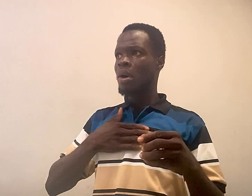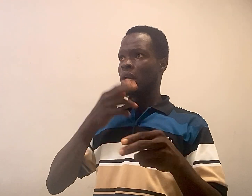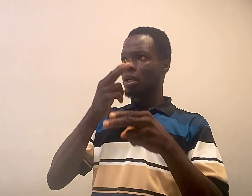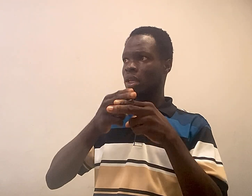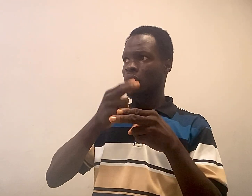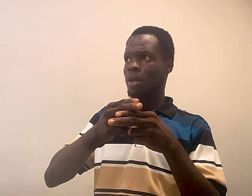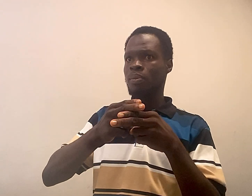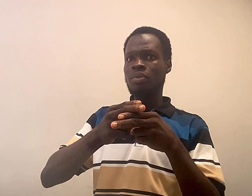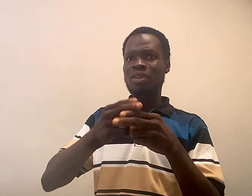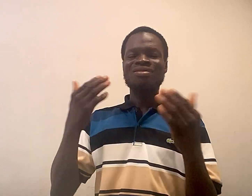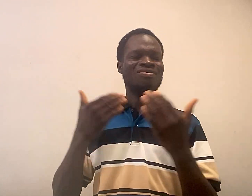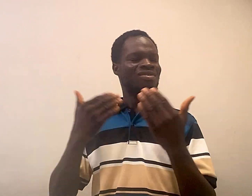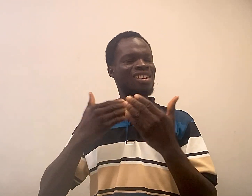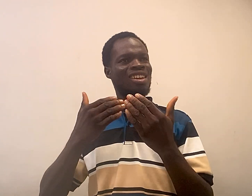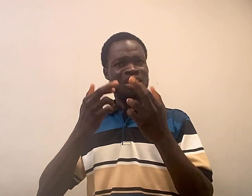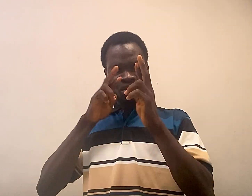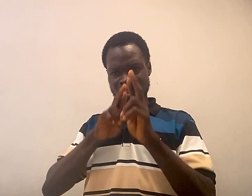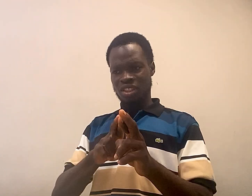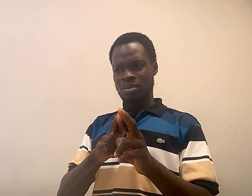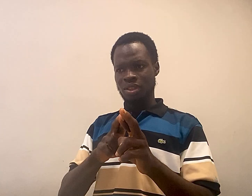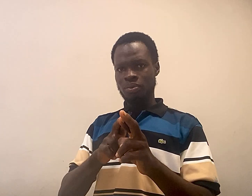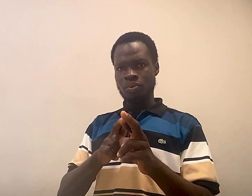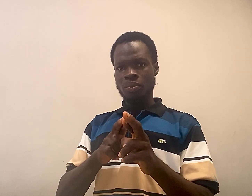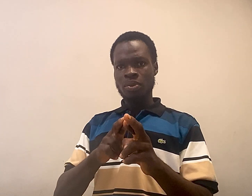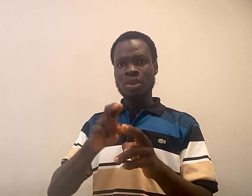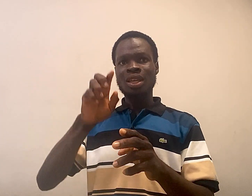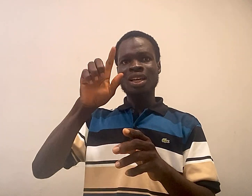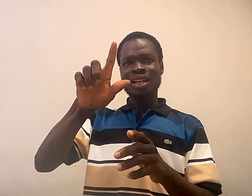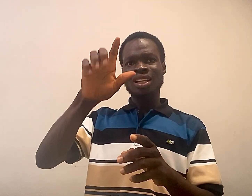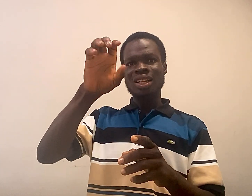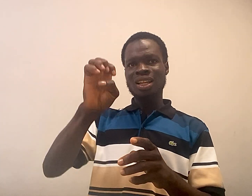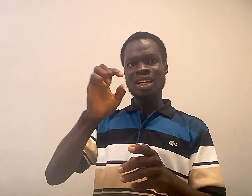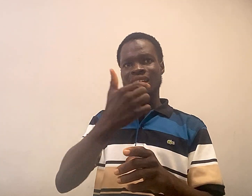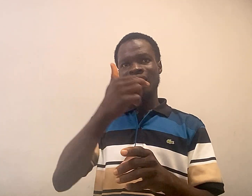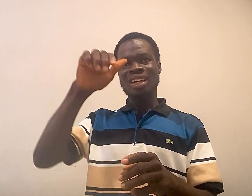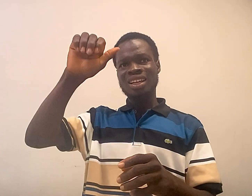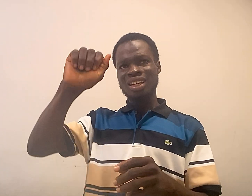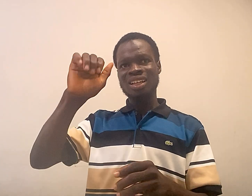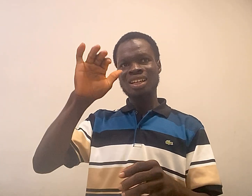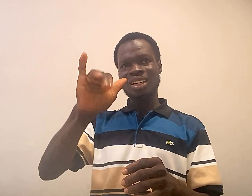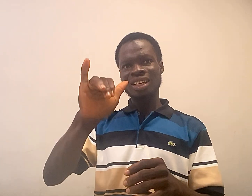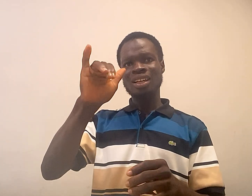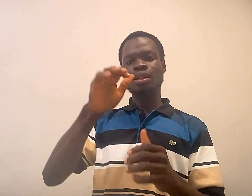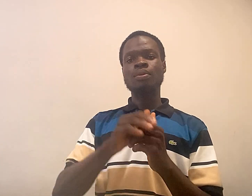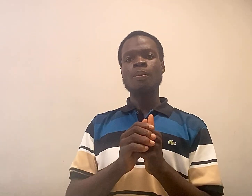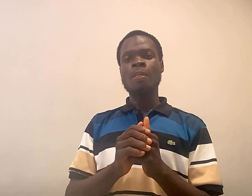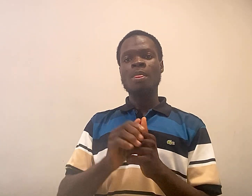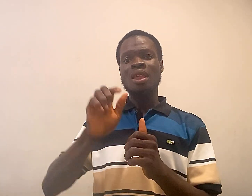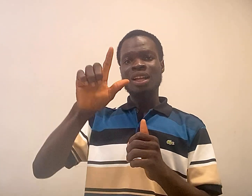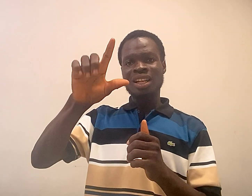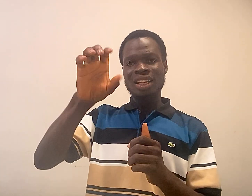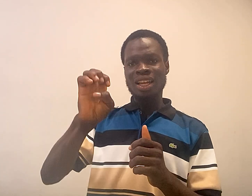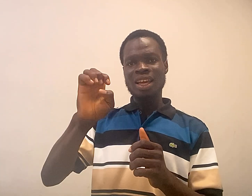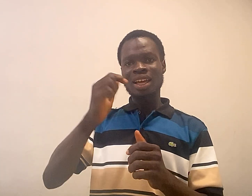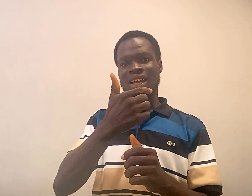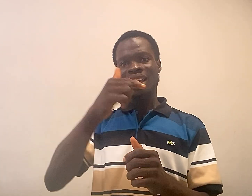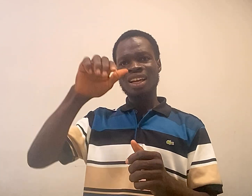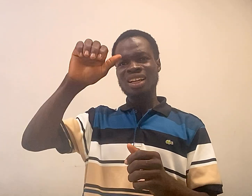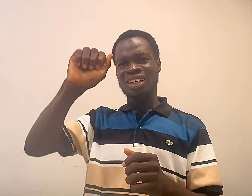with respect. Legacy isn't given, it's built. And it begins the moment you decide to stop living